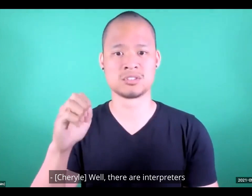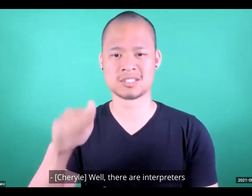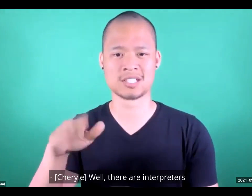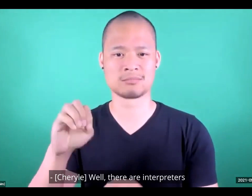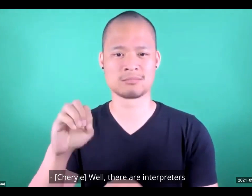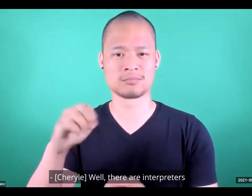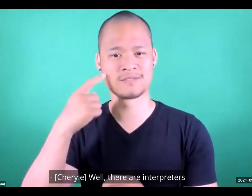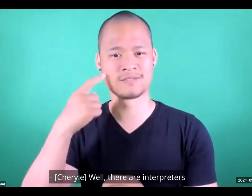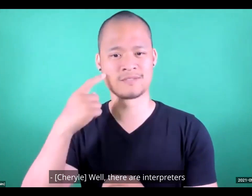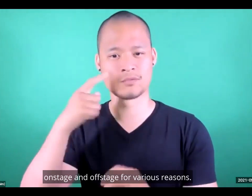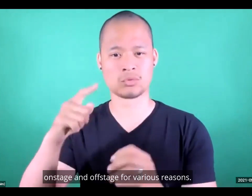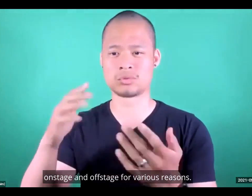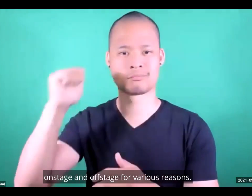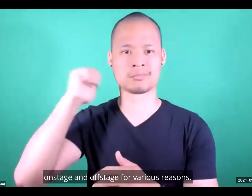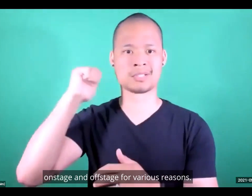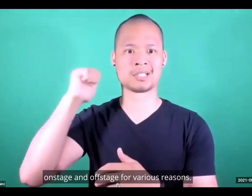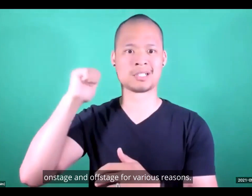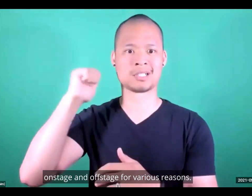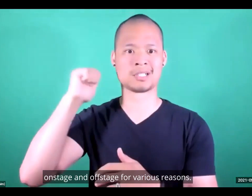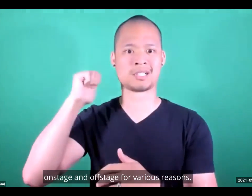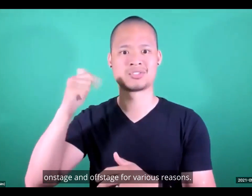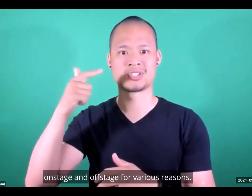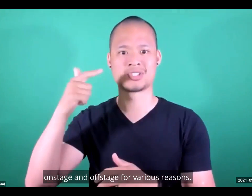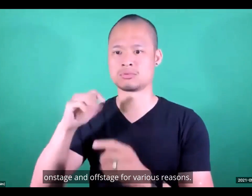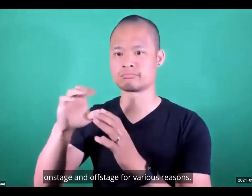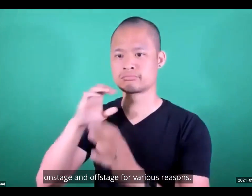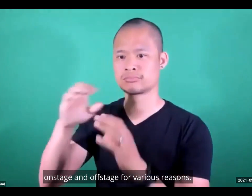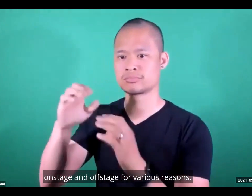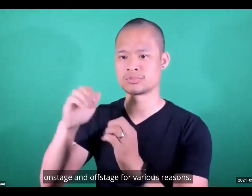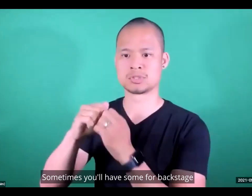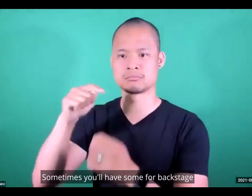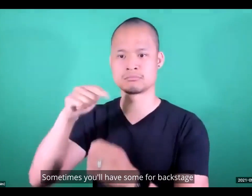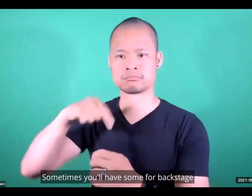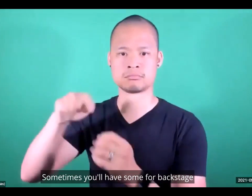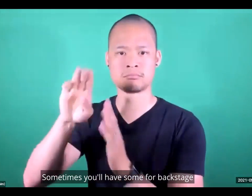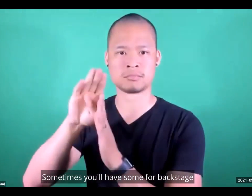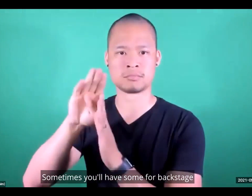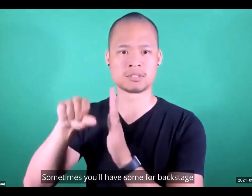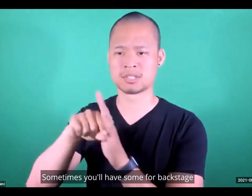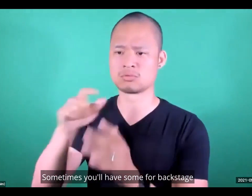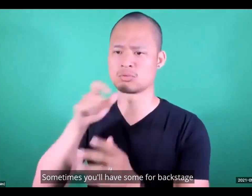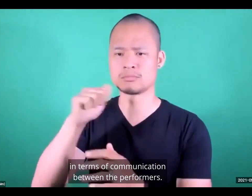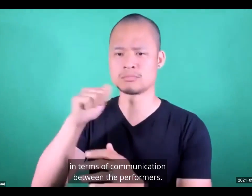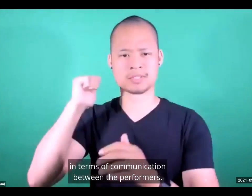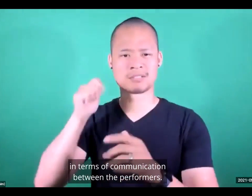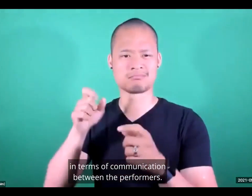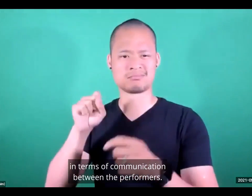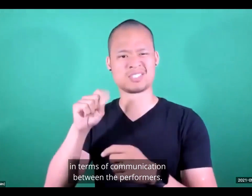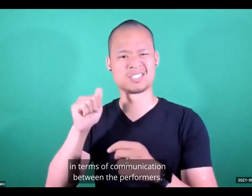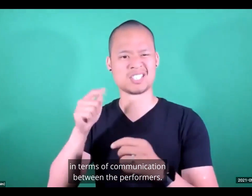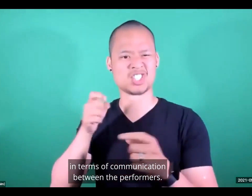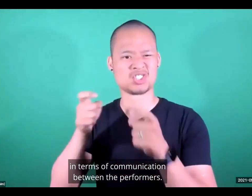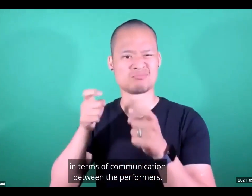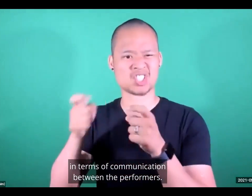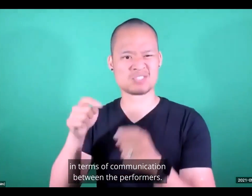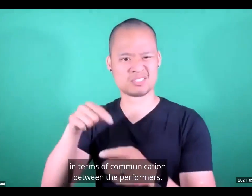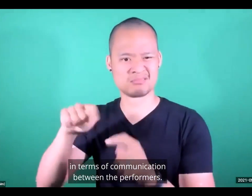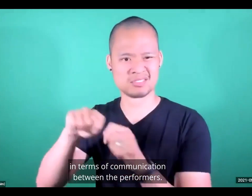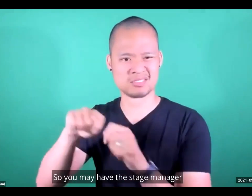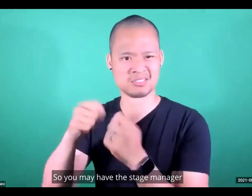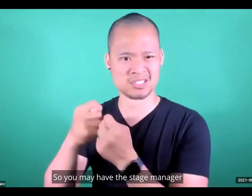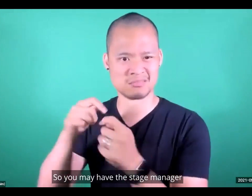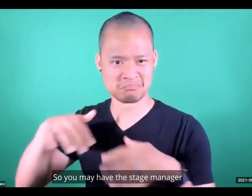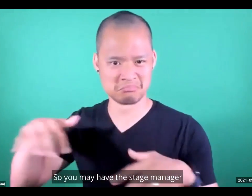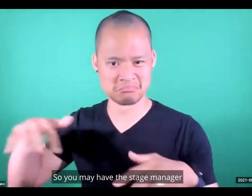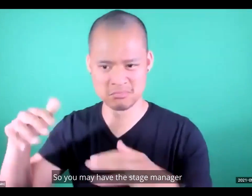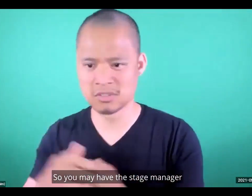Well, there are interpreters on stage and off stage for various reasons. Sometimes you'll have some for backstage in terms of communication between the performers.